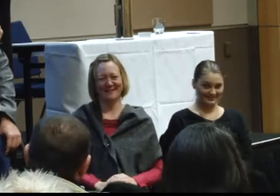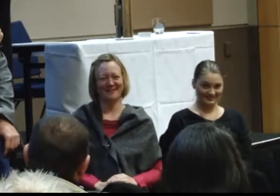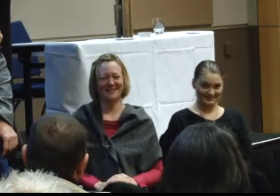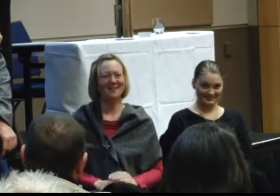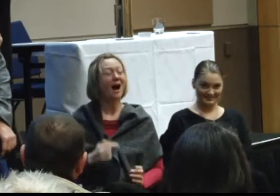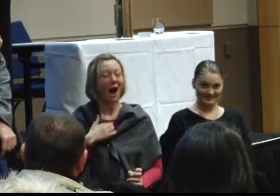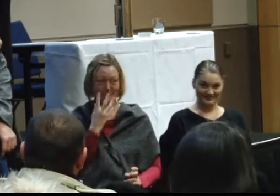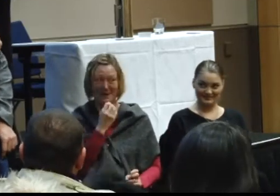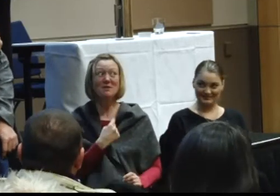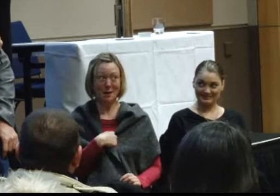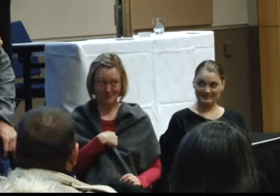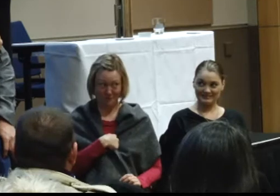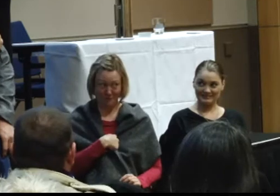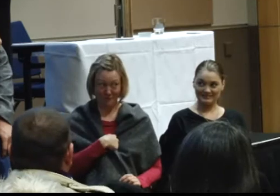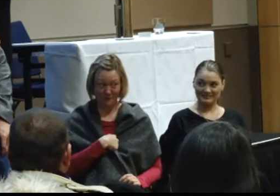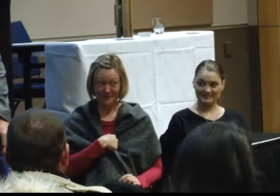Believe in yourself. I believe in myself.